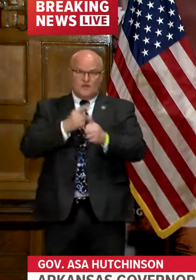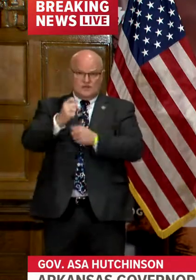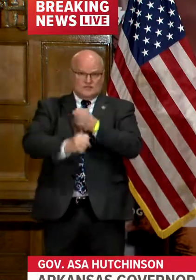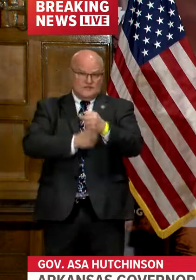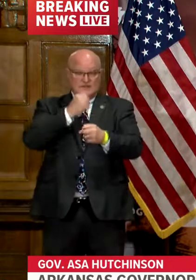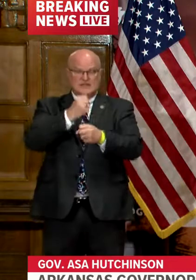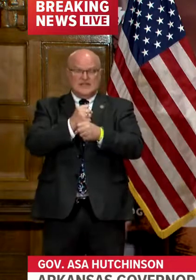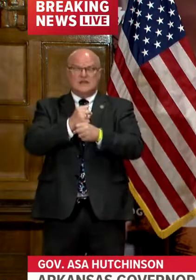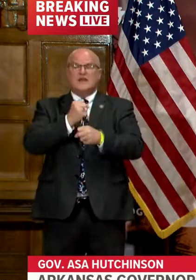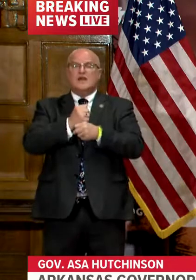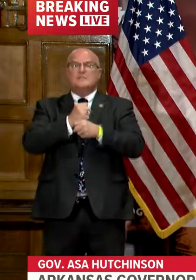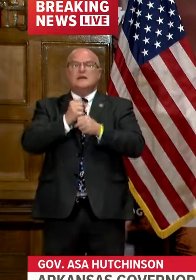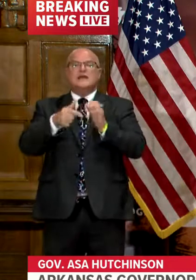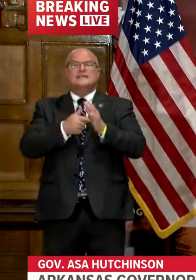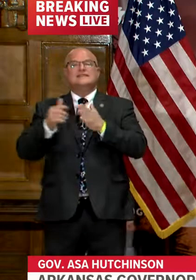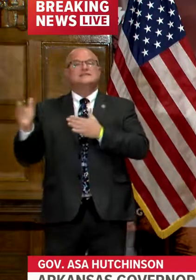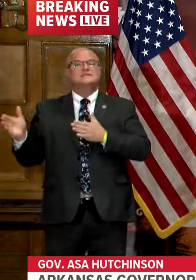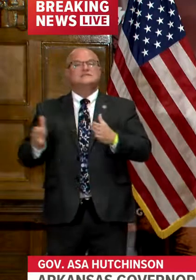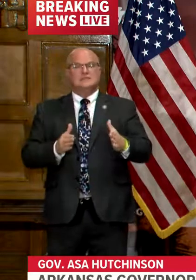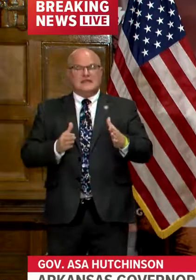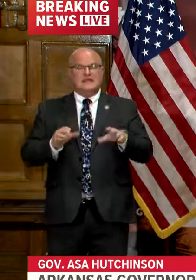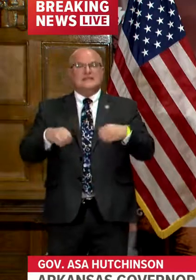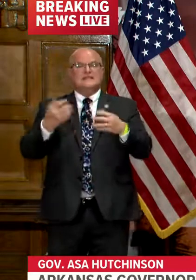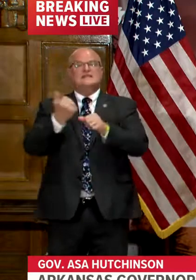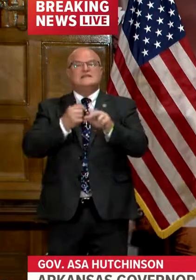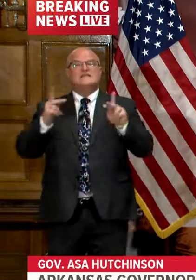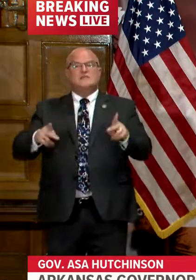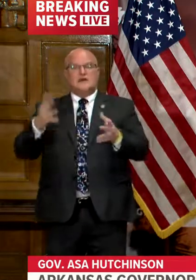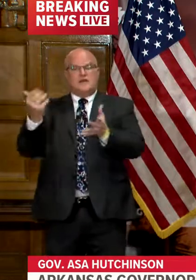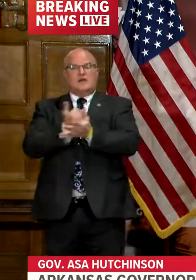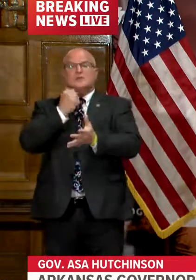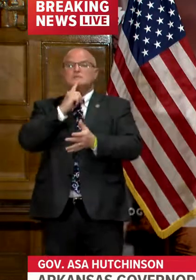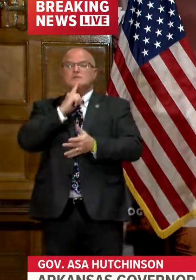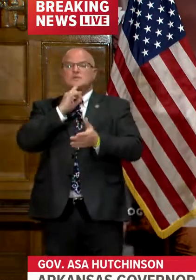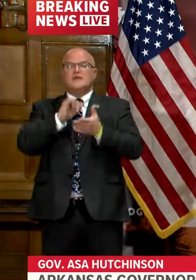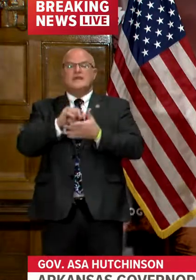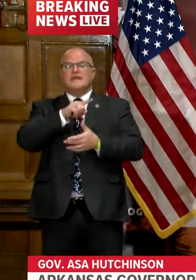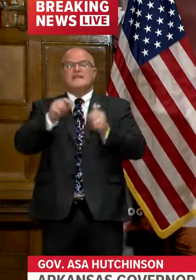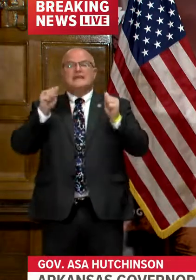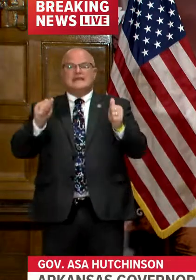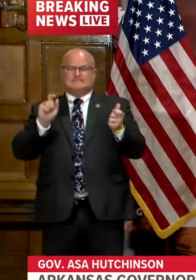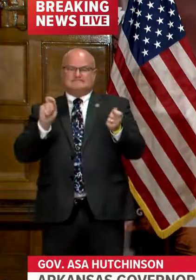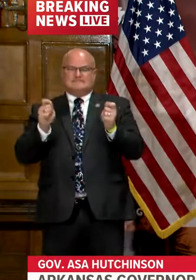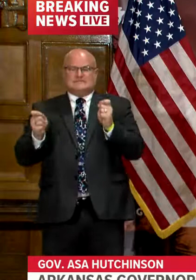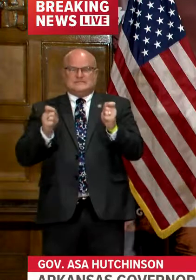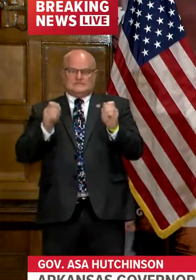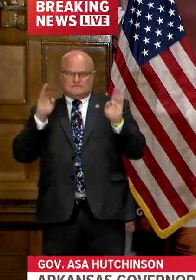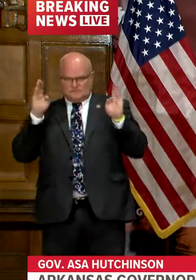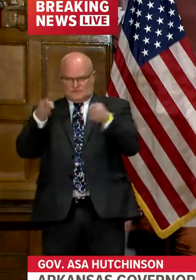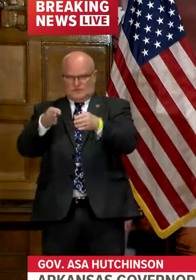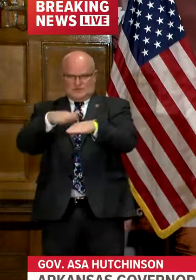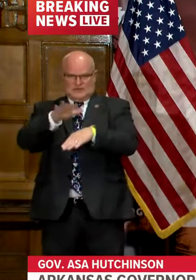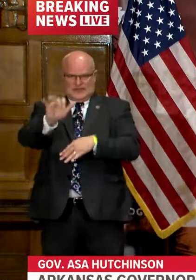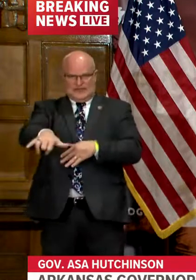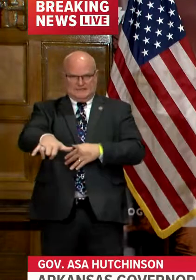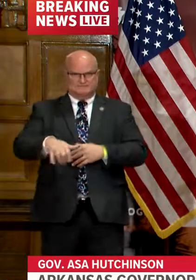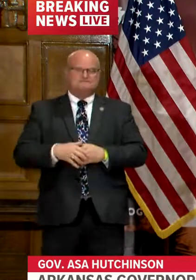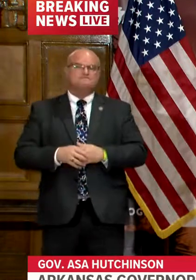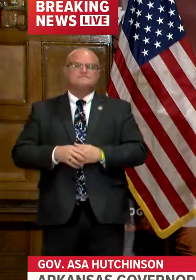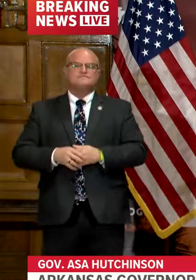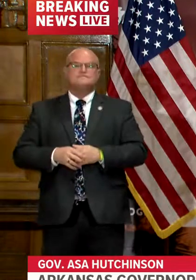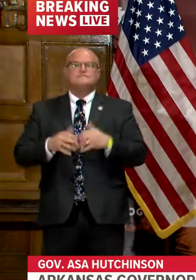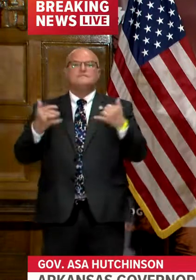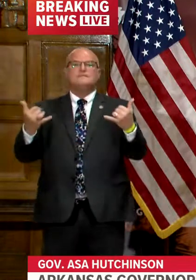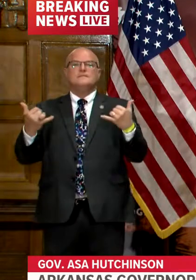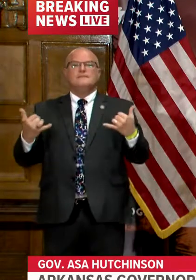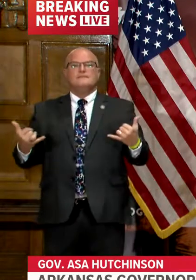year and make this plan, but give everybody an opportunity to make sure they can adjust toward that. With